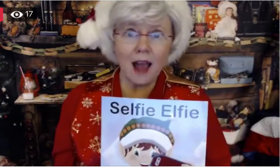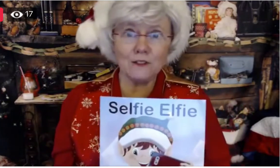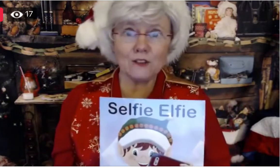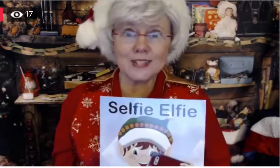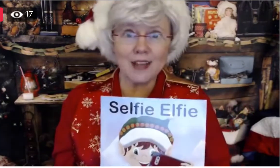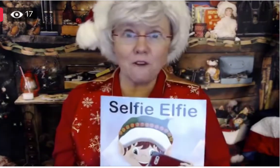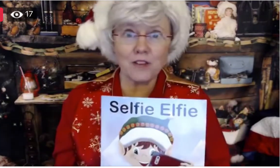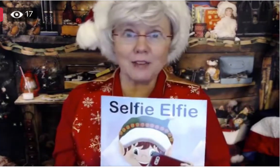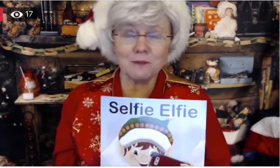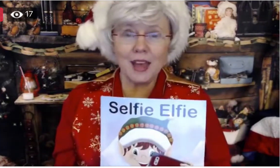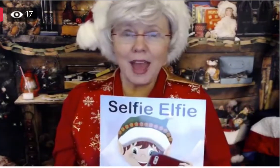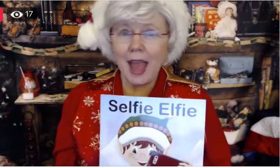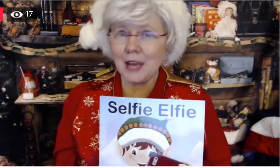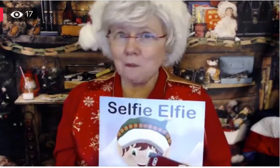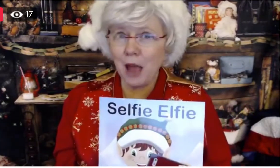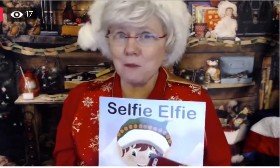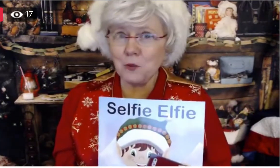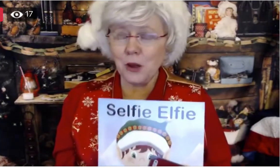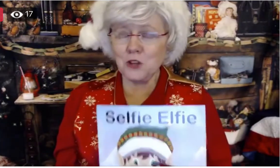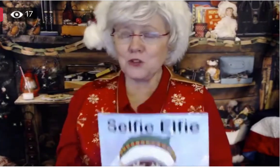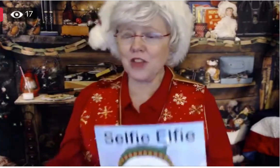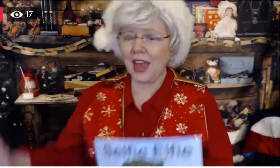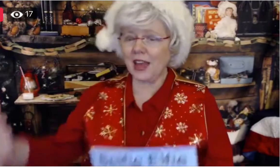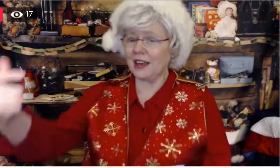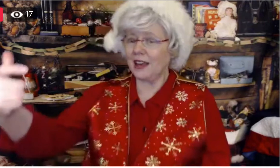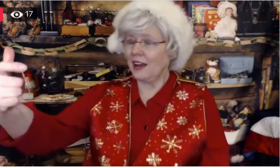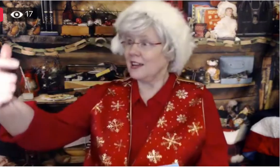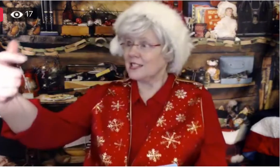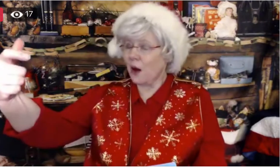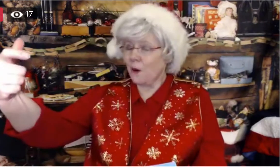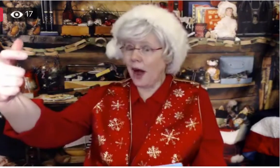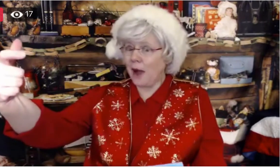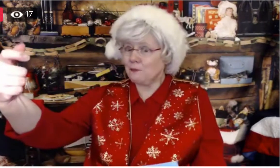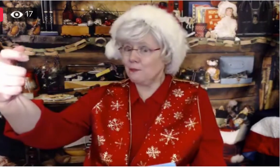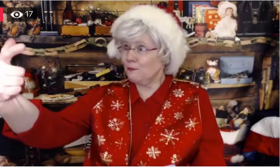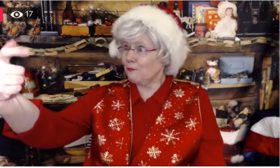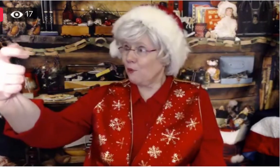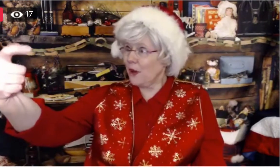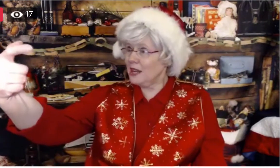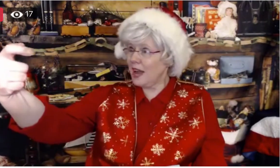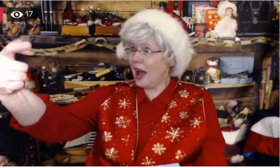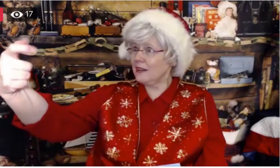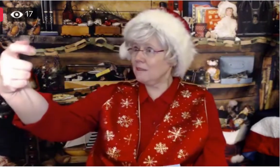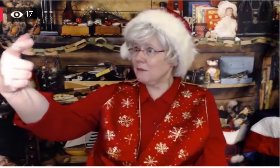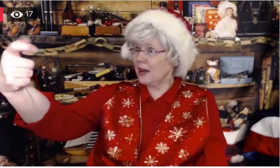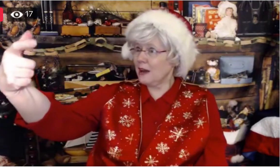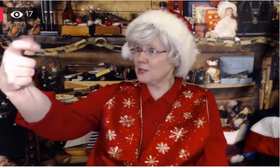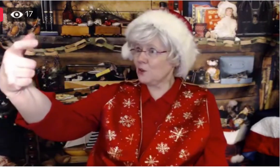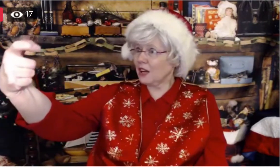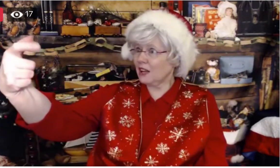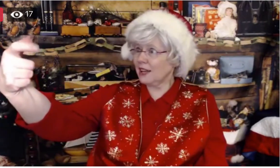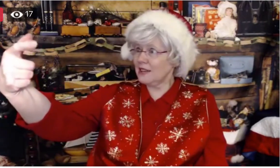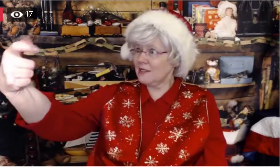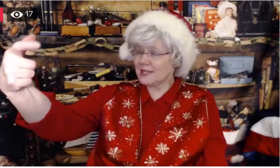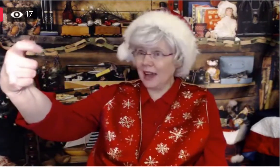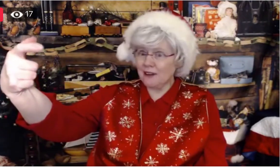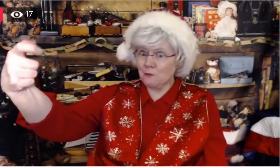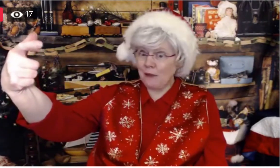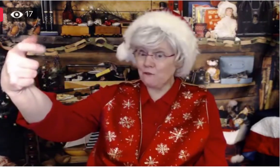sign for selfie, and it might be what you think. So I'm pointing at, and I'm sort of clicking the side of my